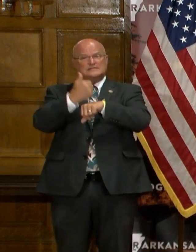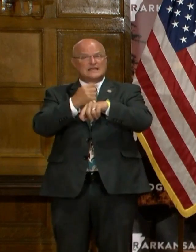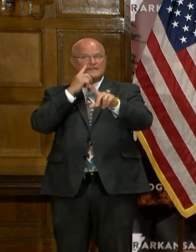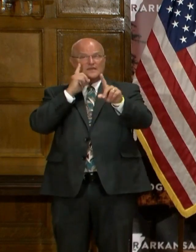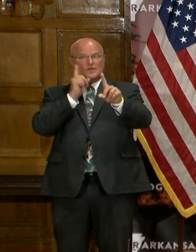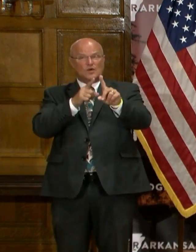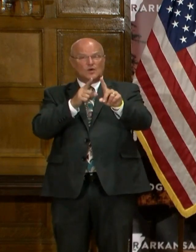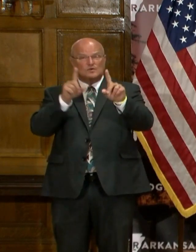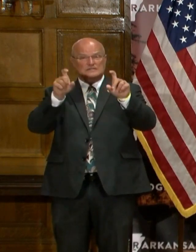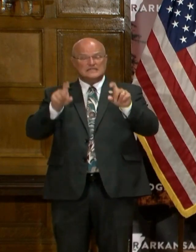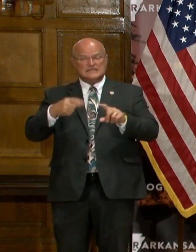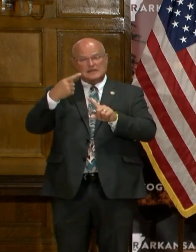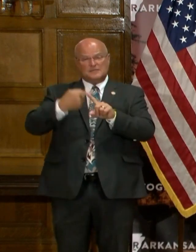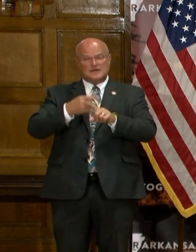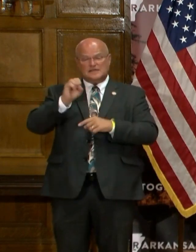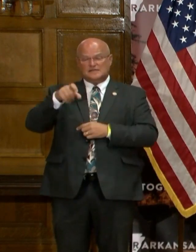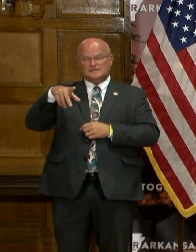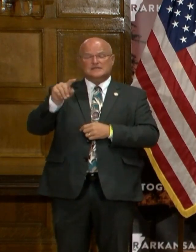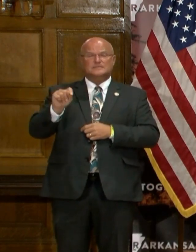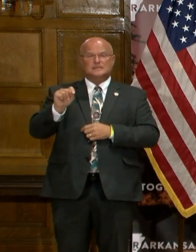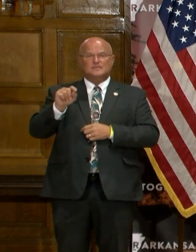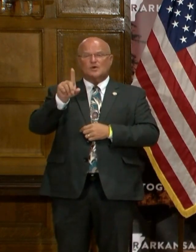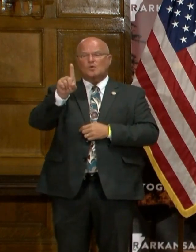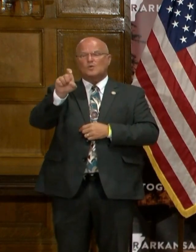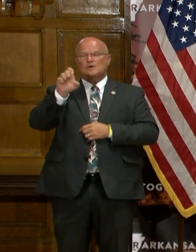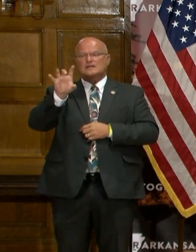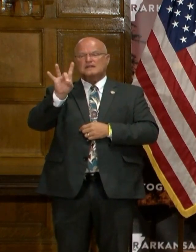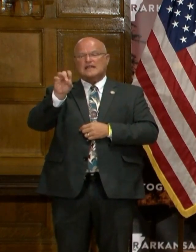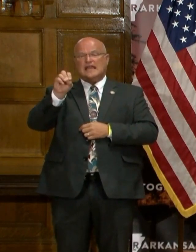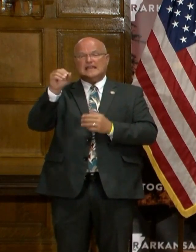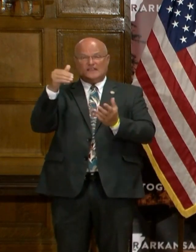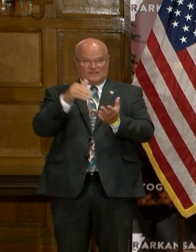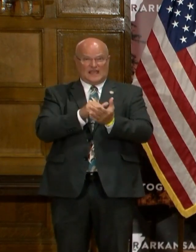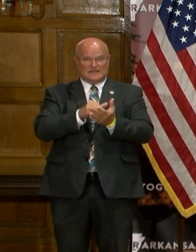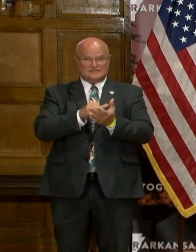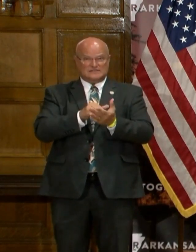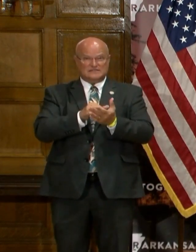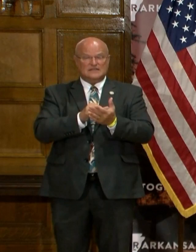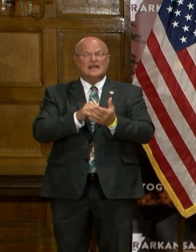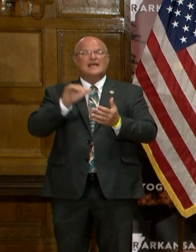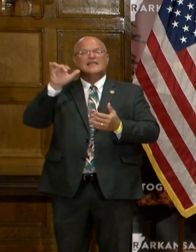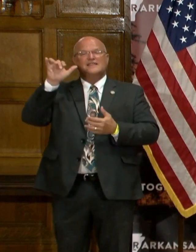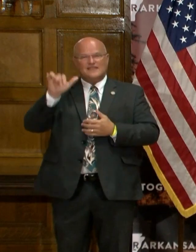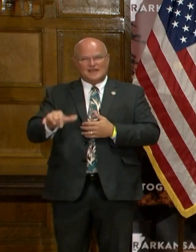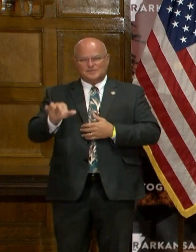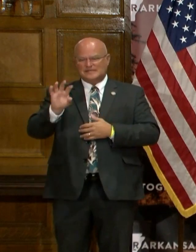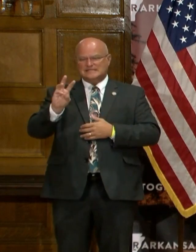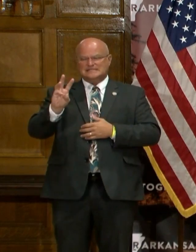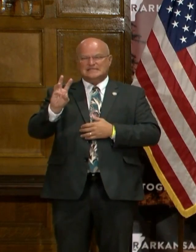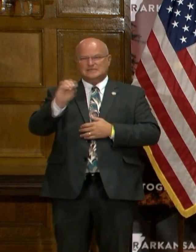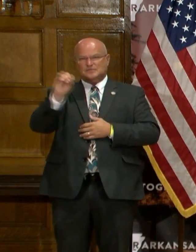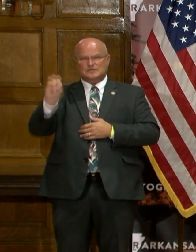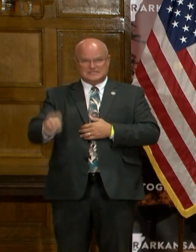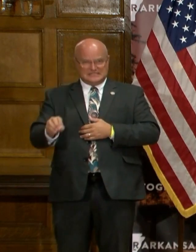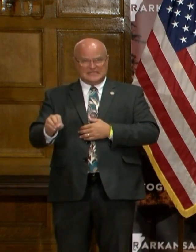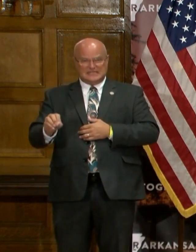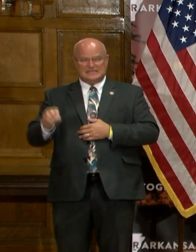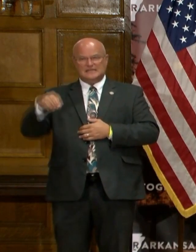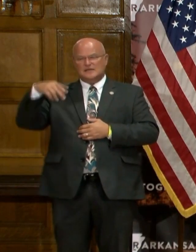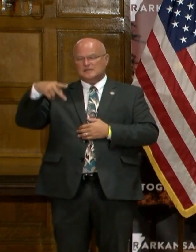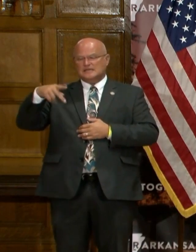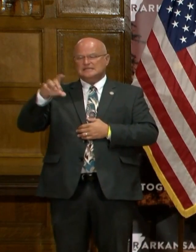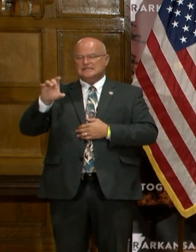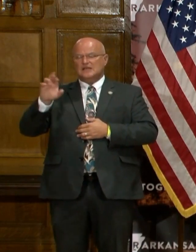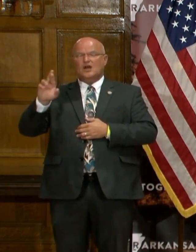goal for testing in the month of September at 180,000, which is 6% of our population from PCR